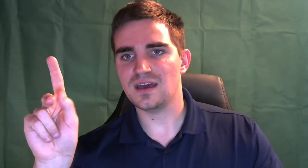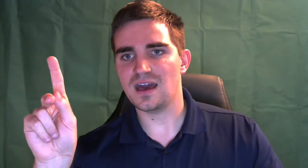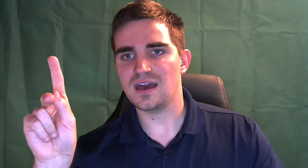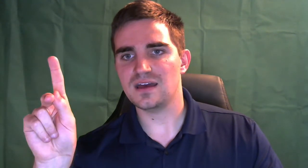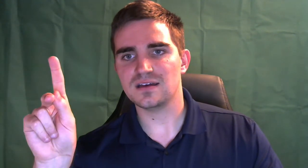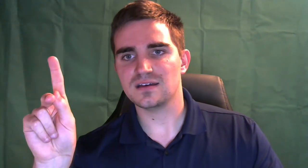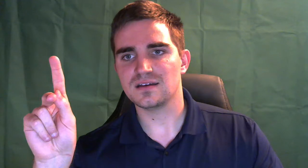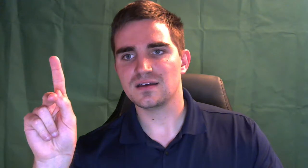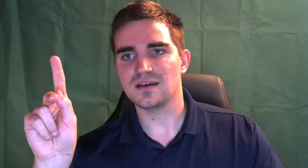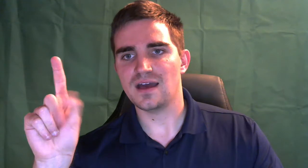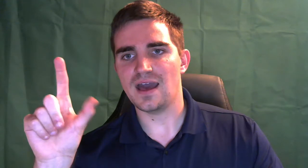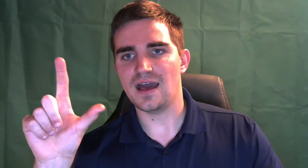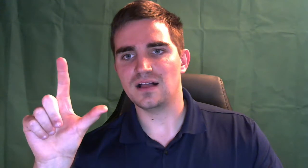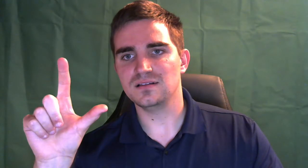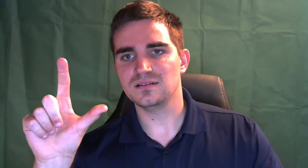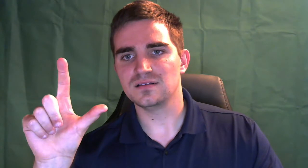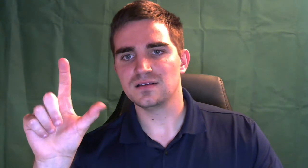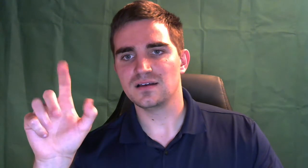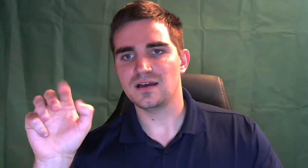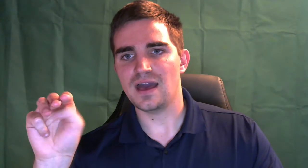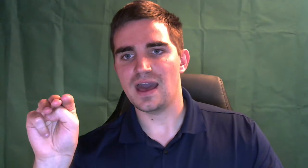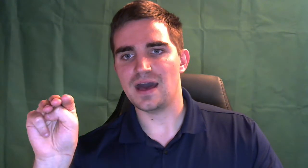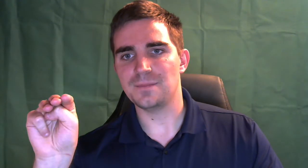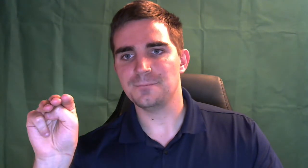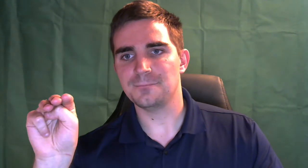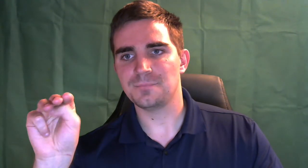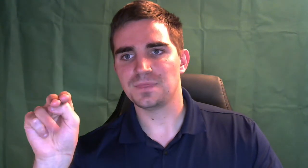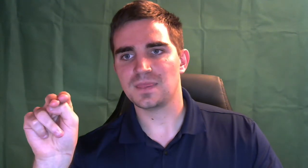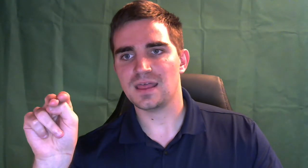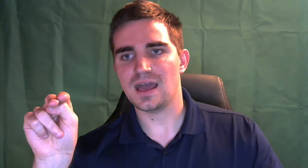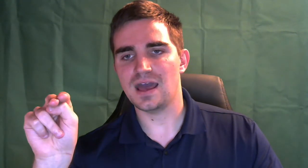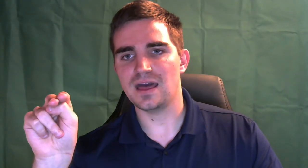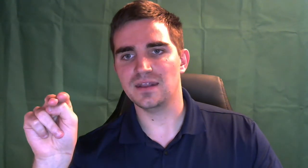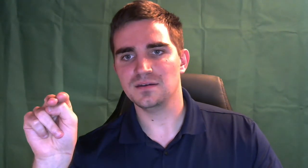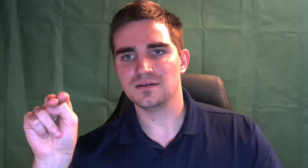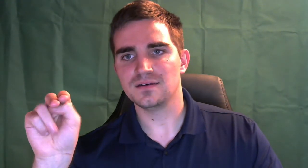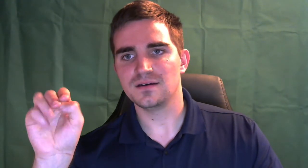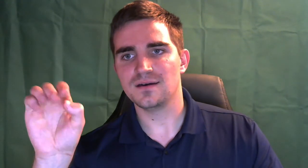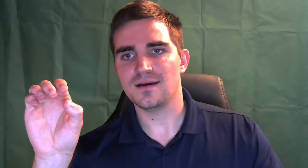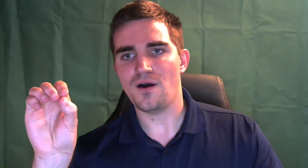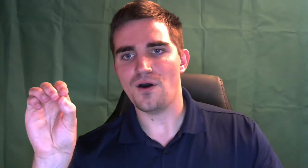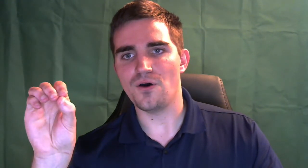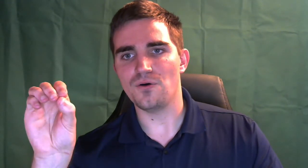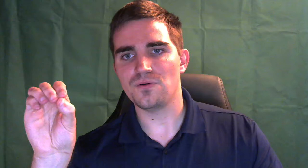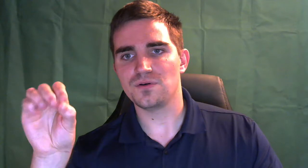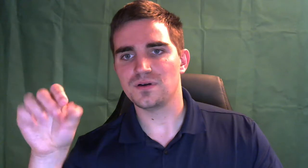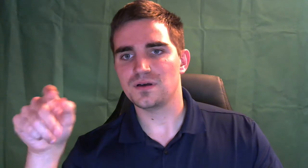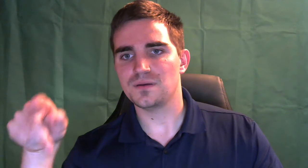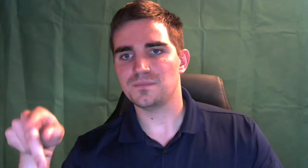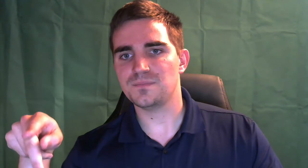K, L, M, N, O,